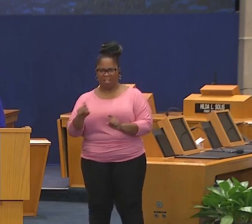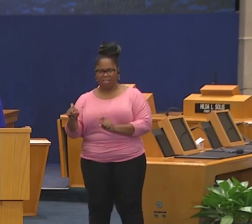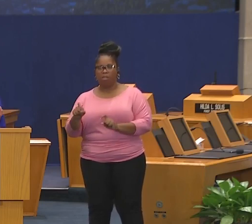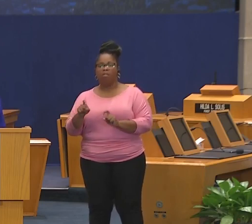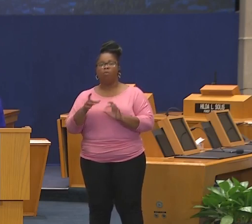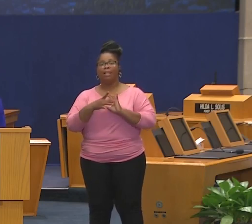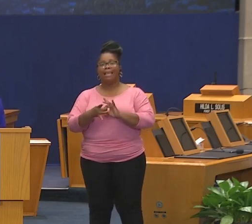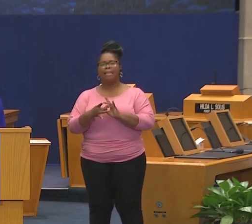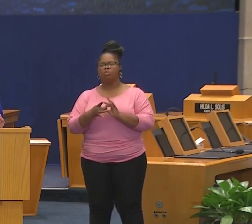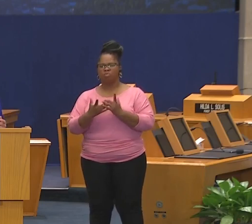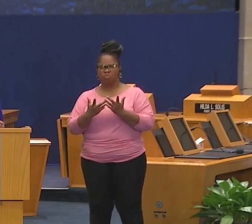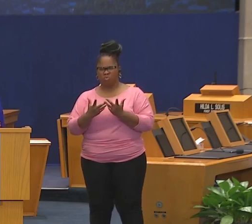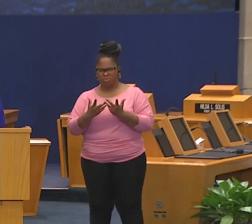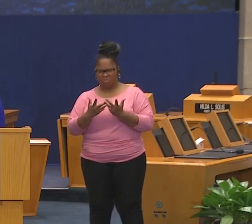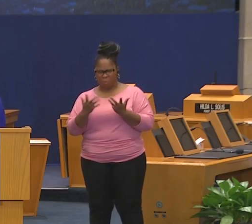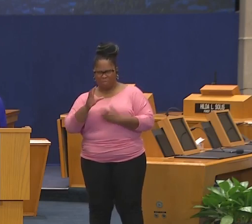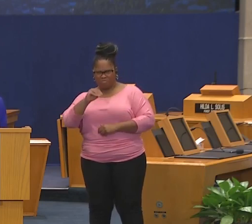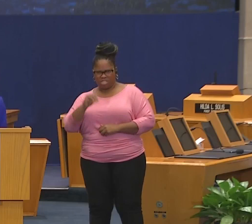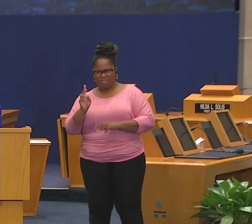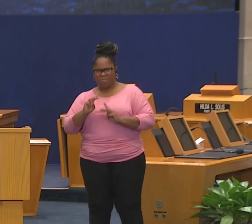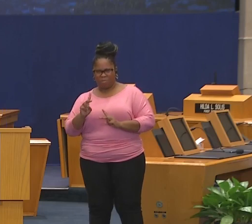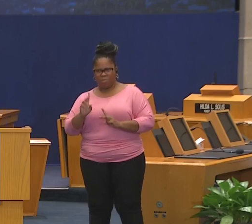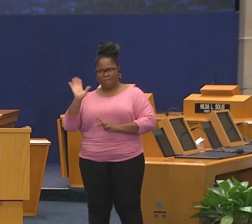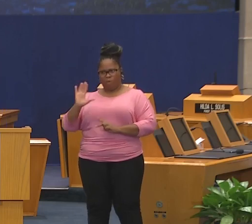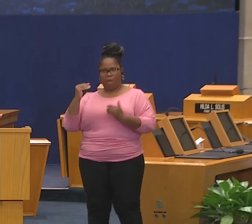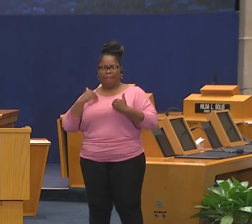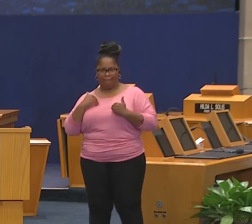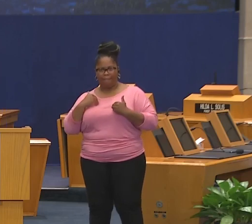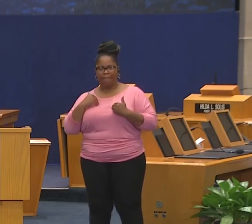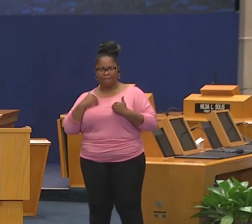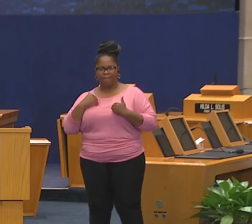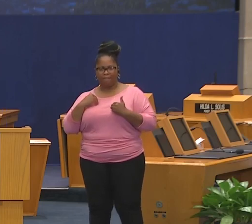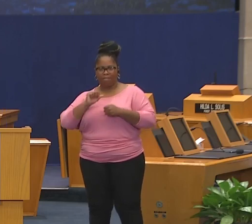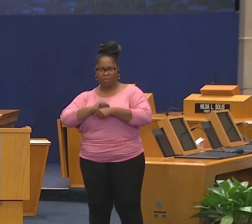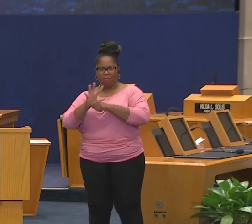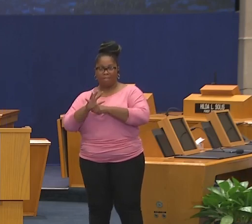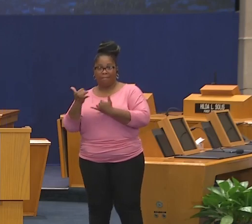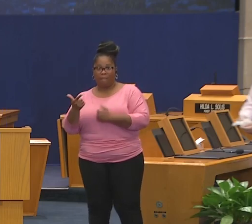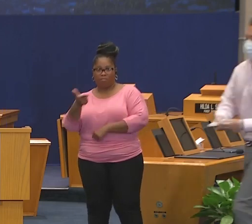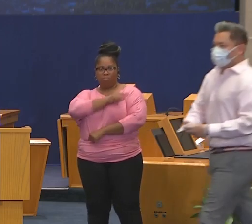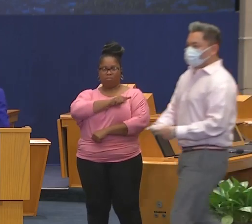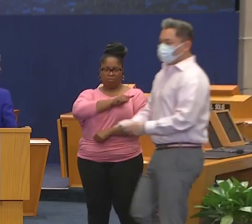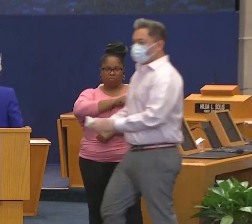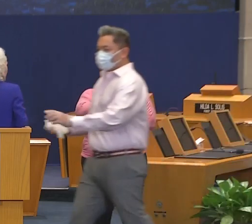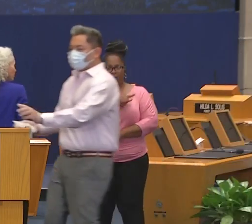COVID-19 across all of our communities. And now I'm going to turn it over to District Attorney.